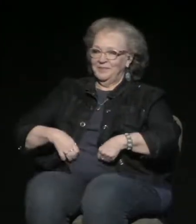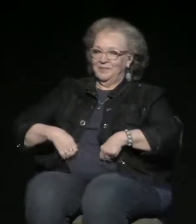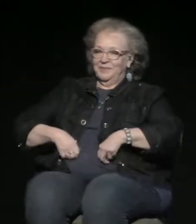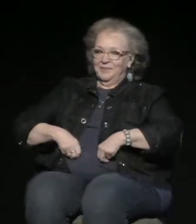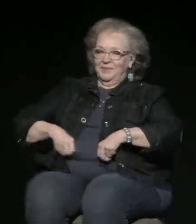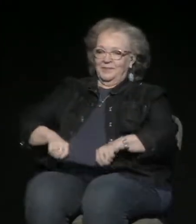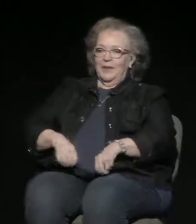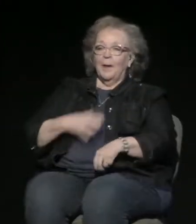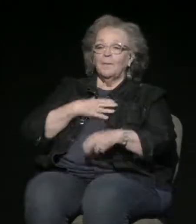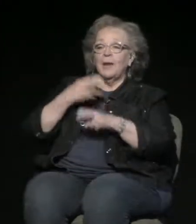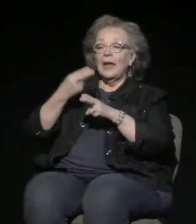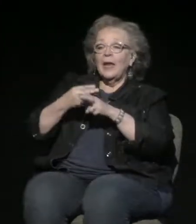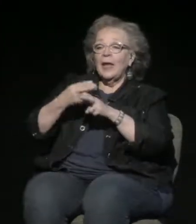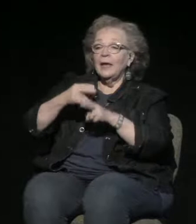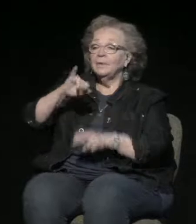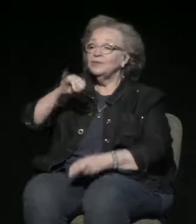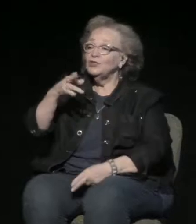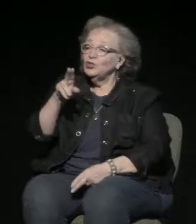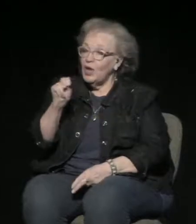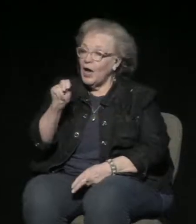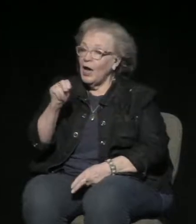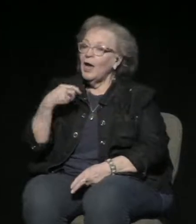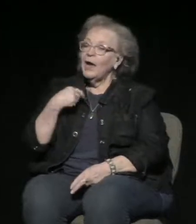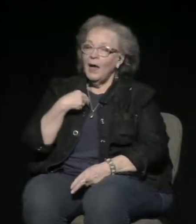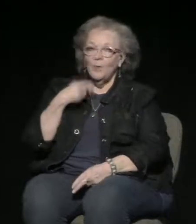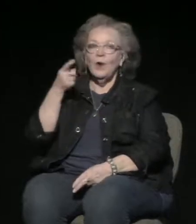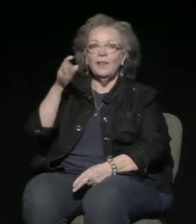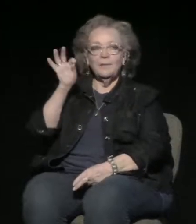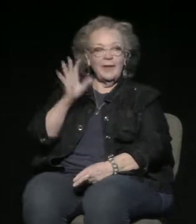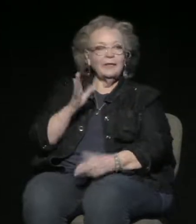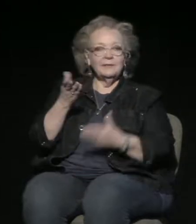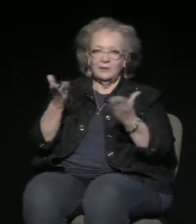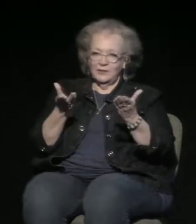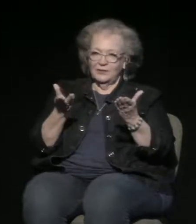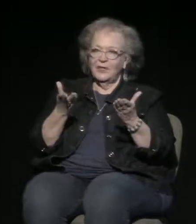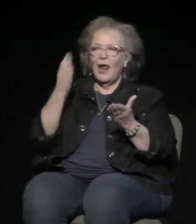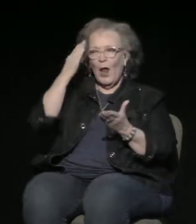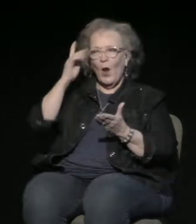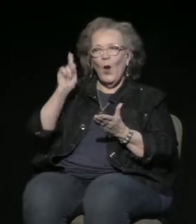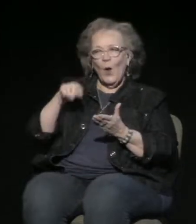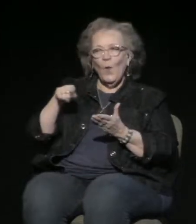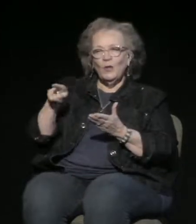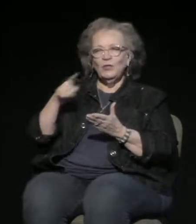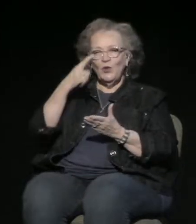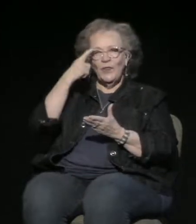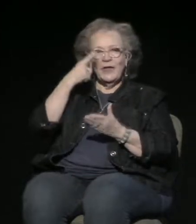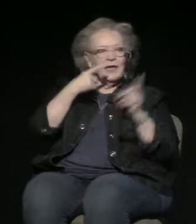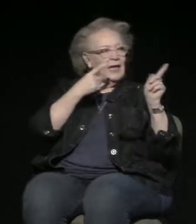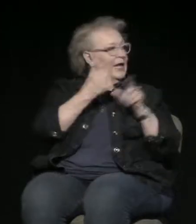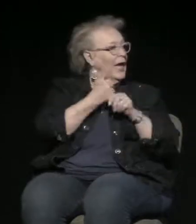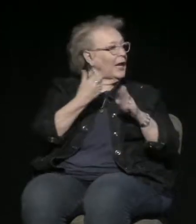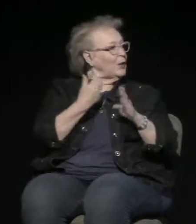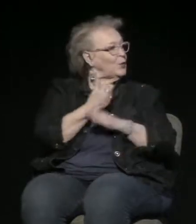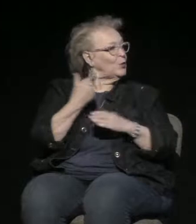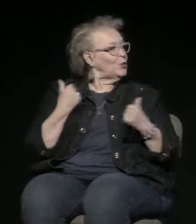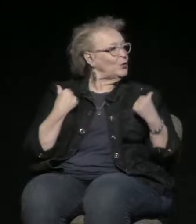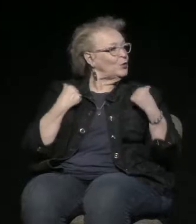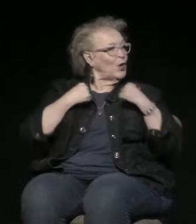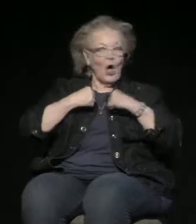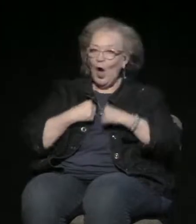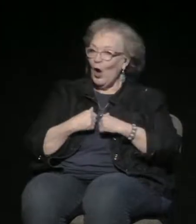Hey, my name is John, I'm one of the pastors here and I know what you're thinking right now Pastor got him a new sports coat